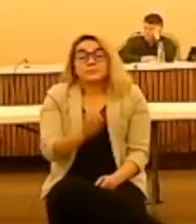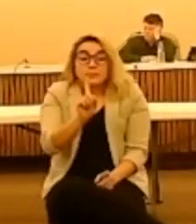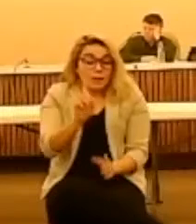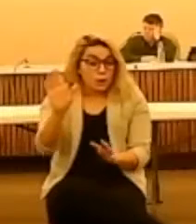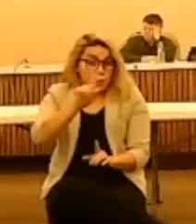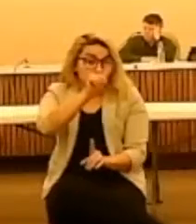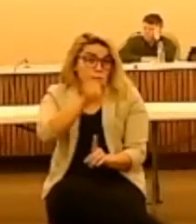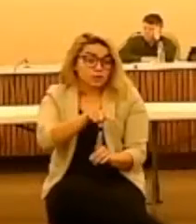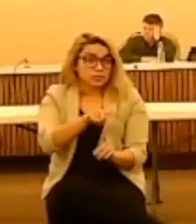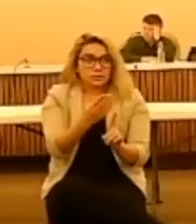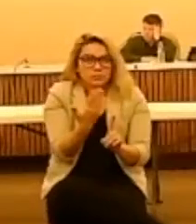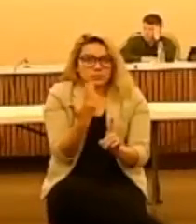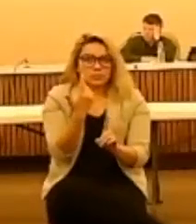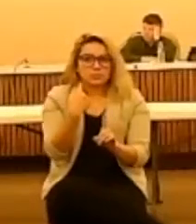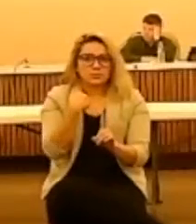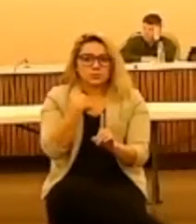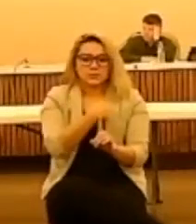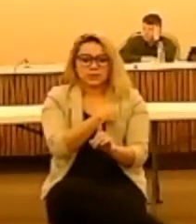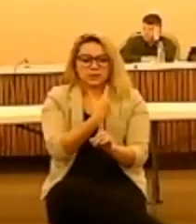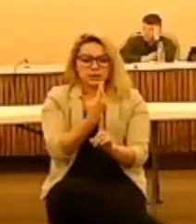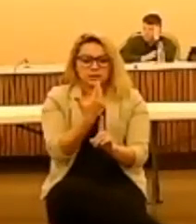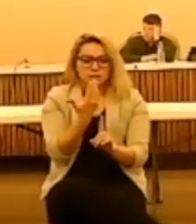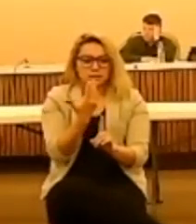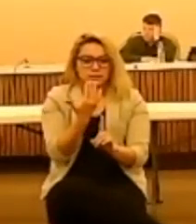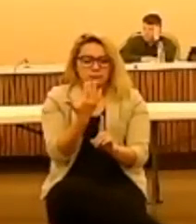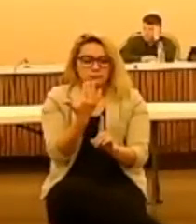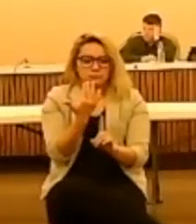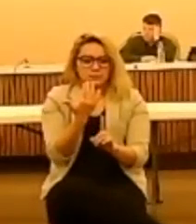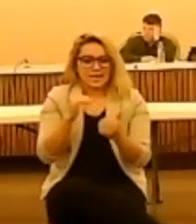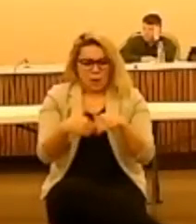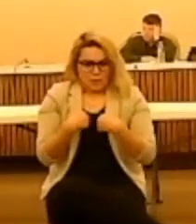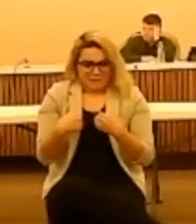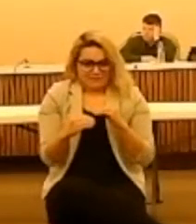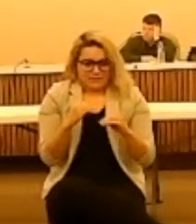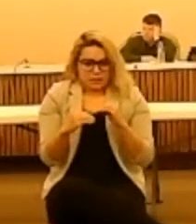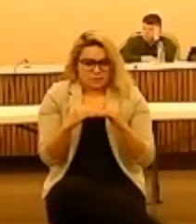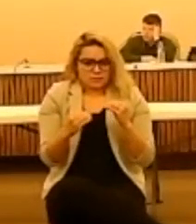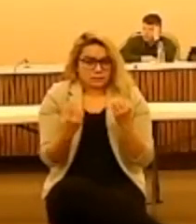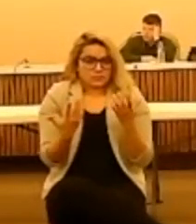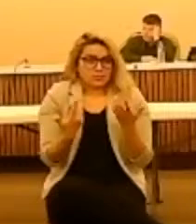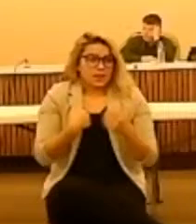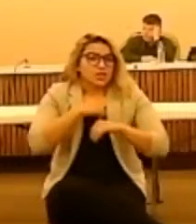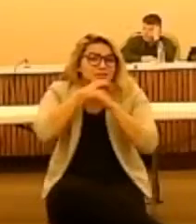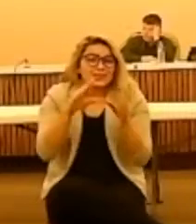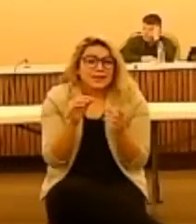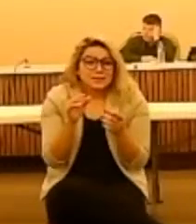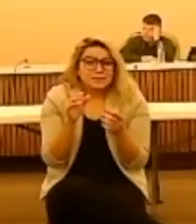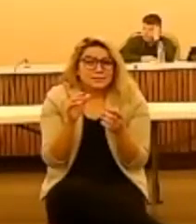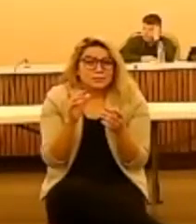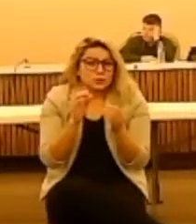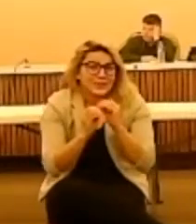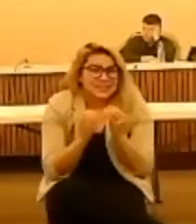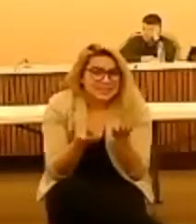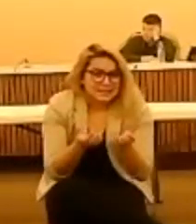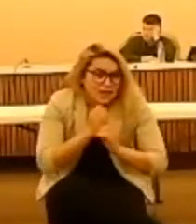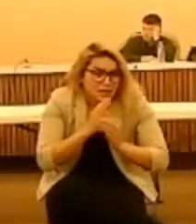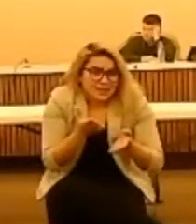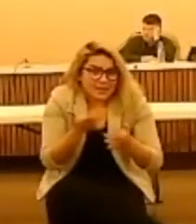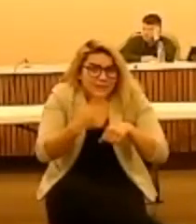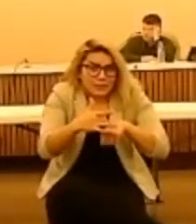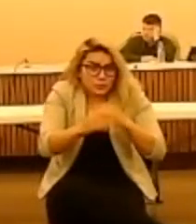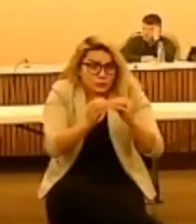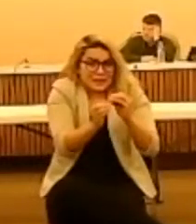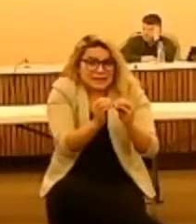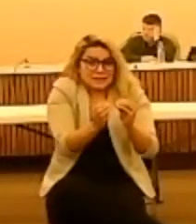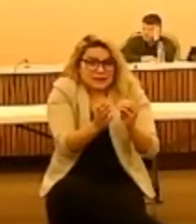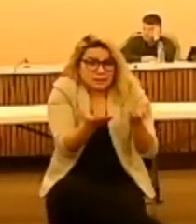a lane or add a stop. There's nothing that we can do that otherwise the county would ask us to do it. Right. We've essentially said the next step is a traffic light, and when the